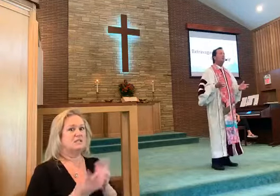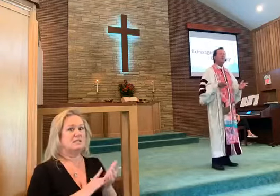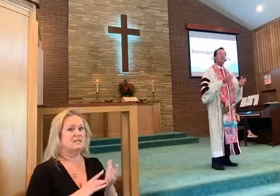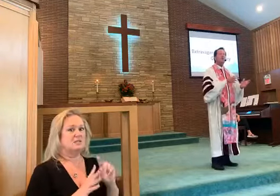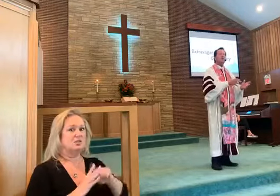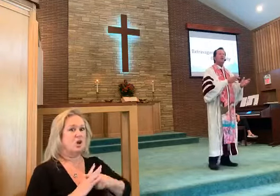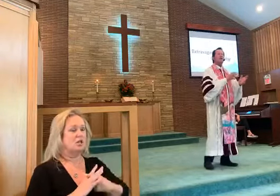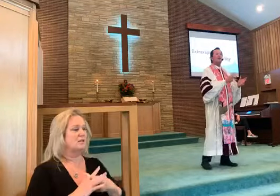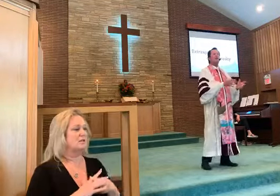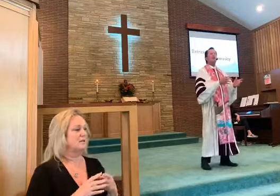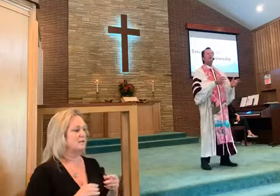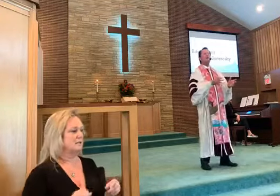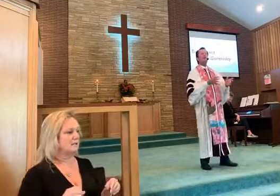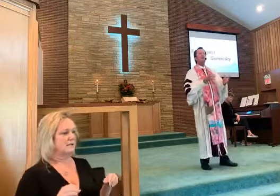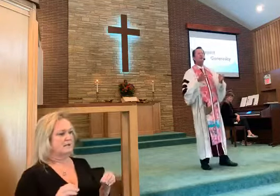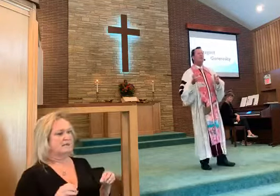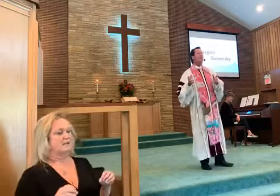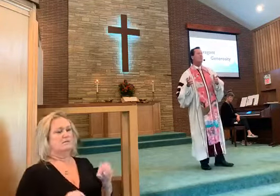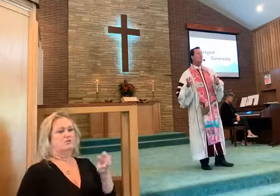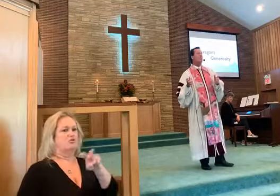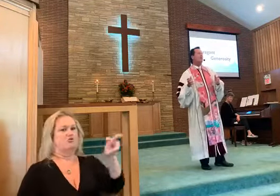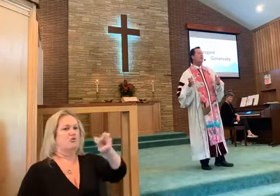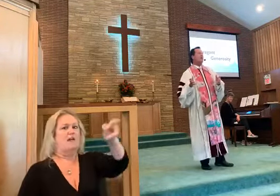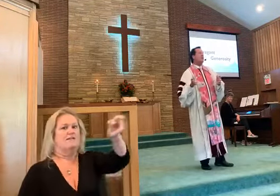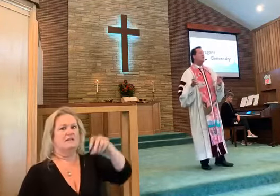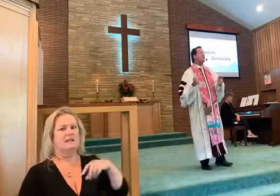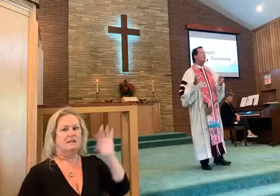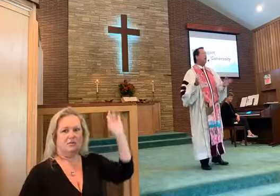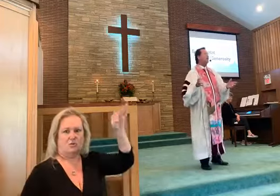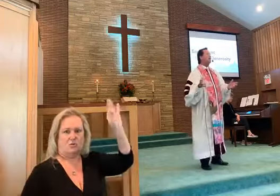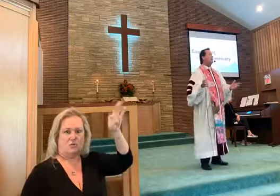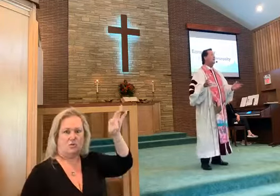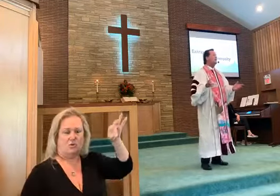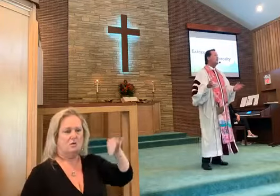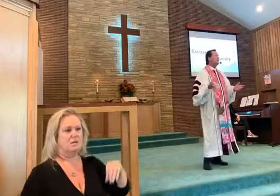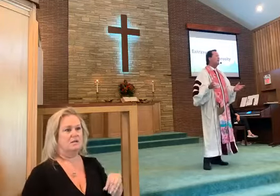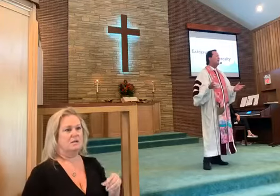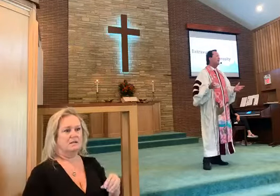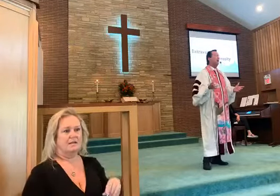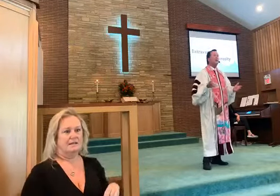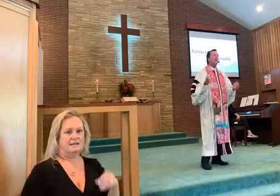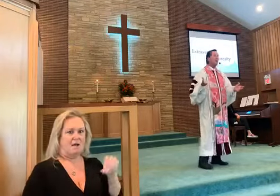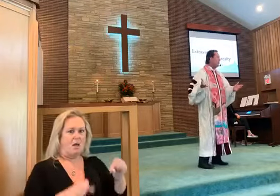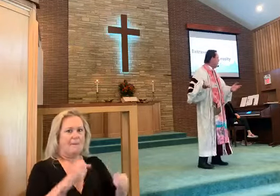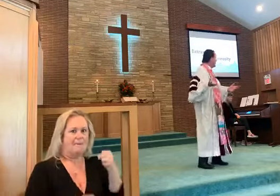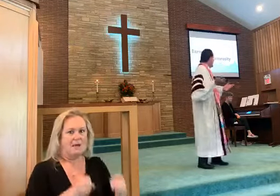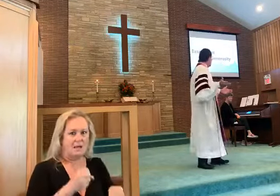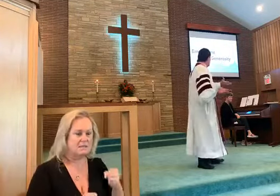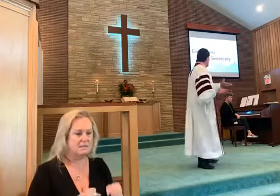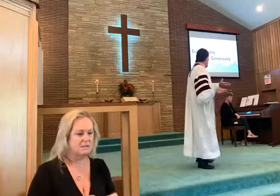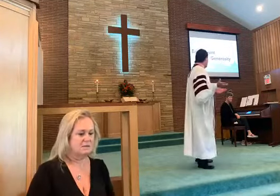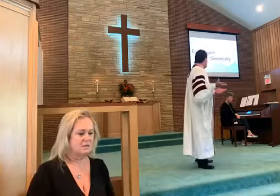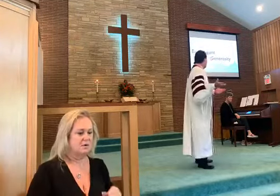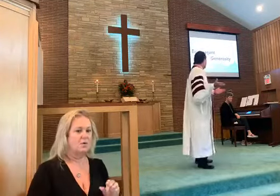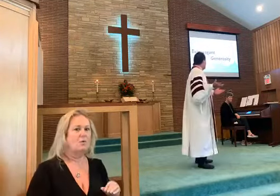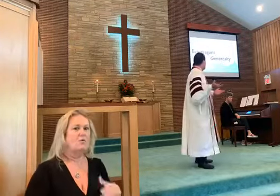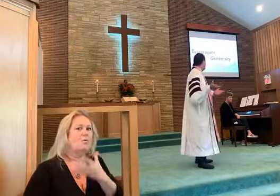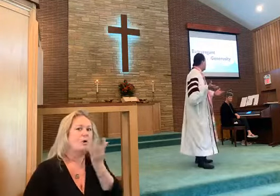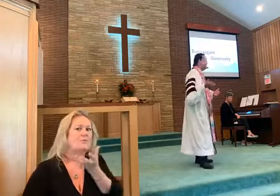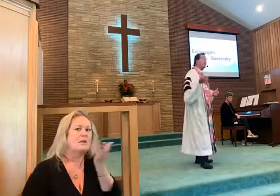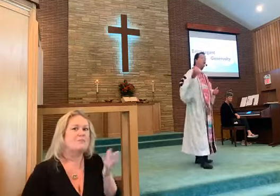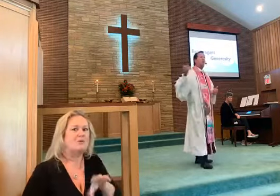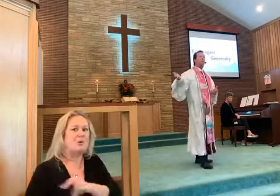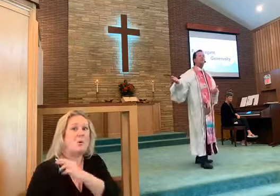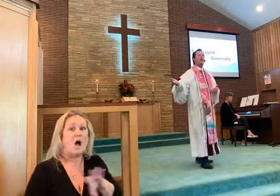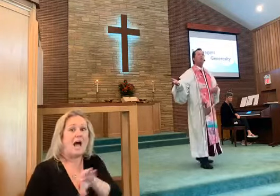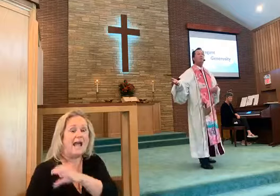his big evangelistic tour. He's fired up the bus. He's warmed up the gospel choir. He's